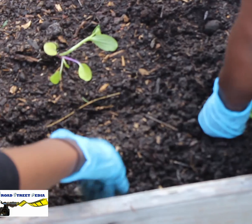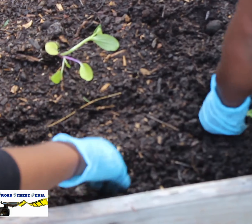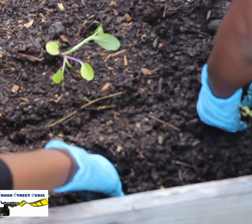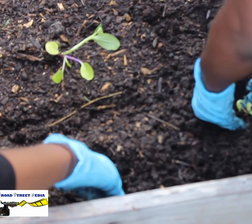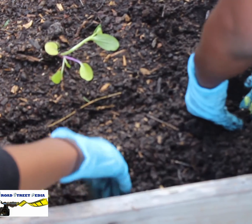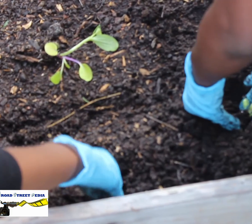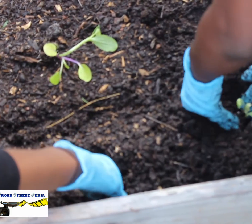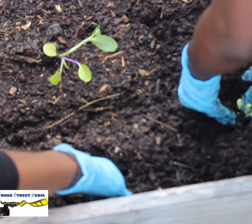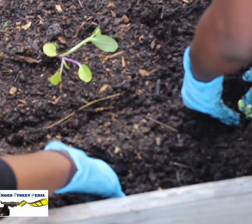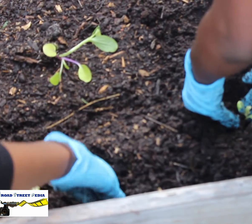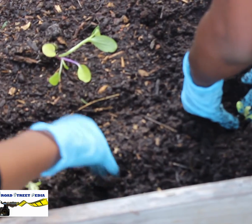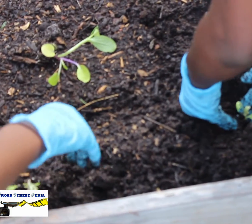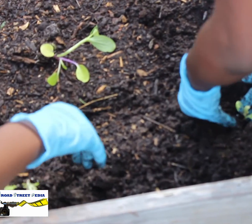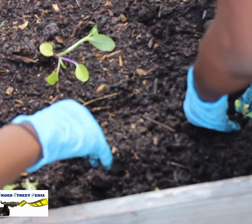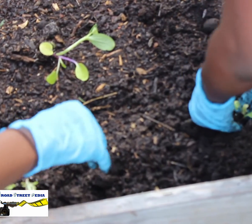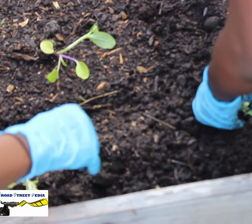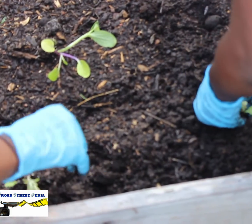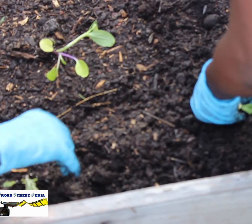Measure.